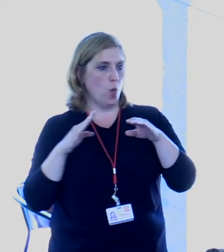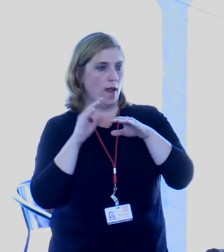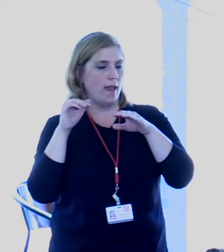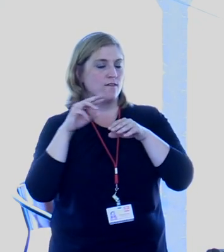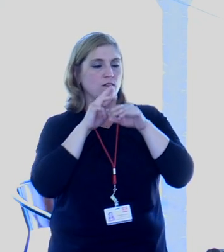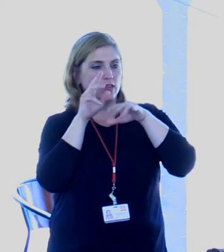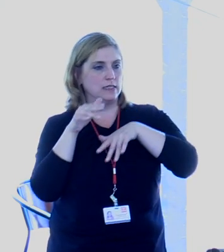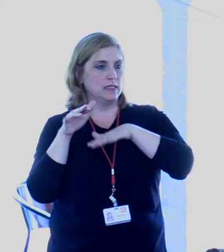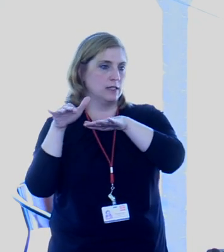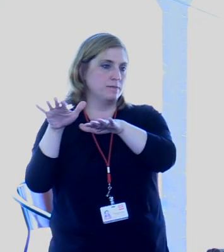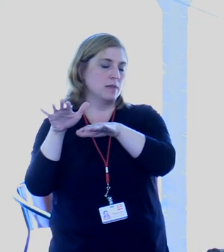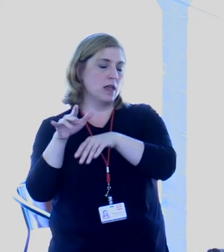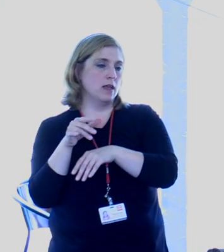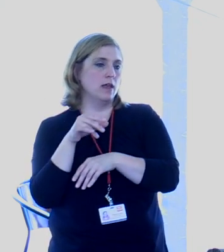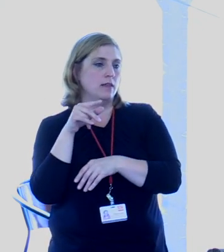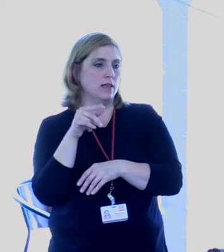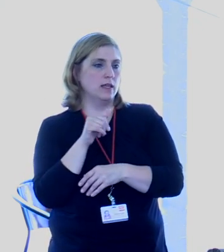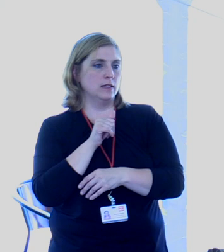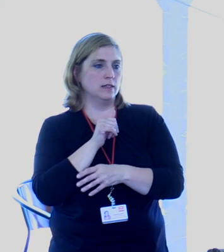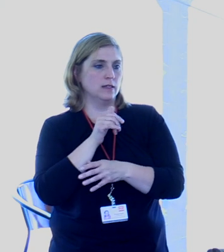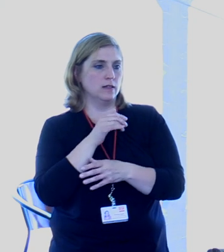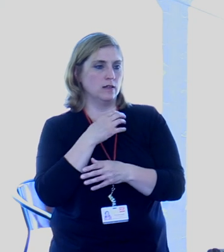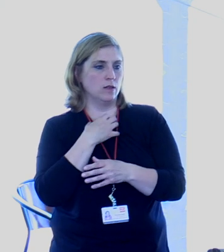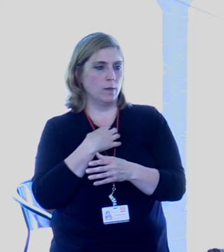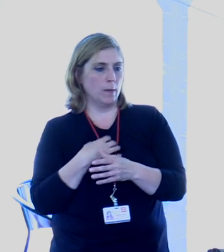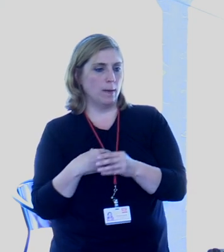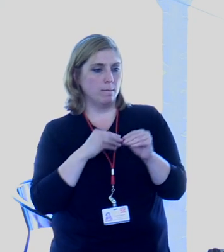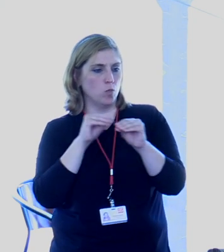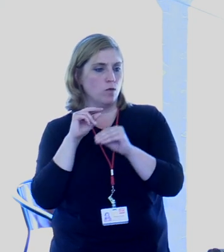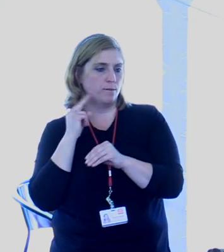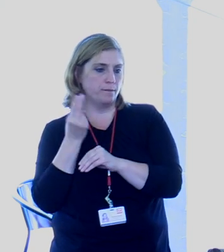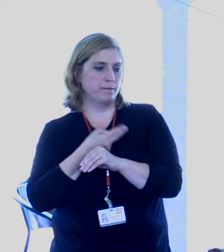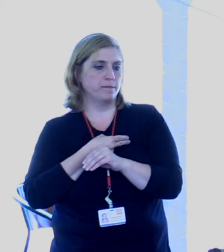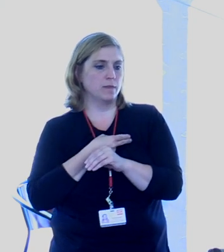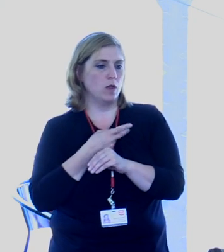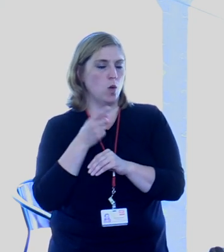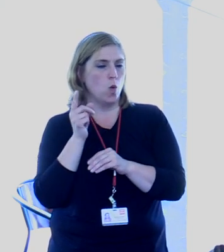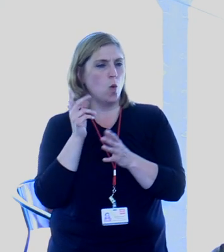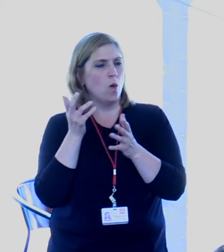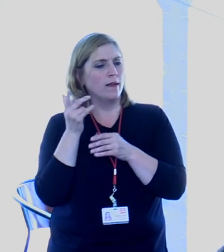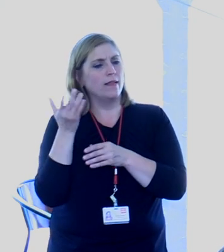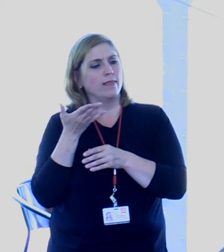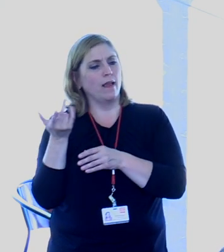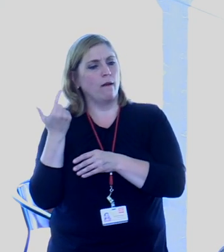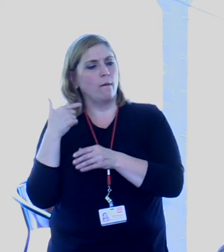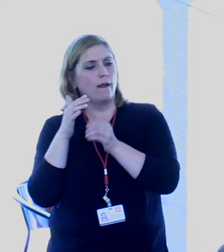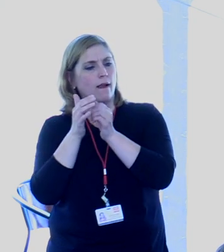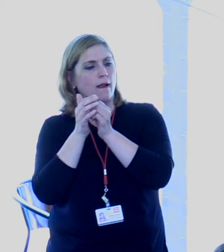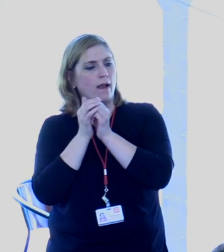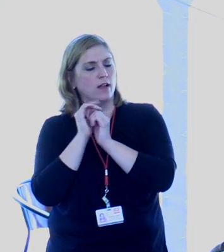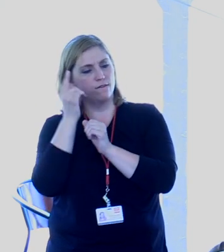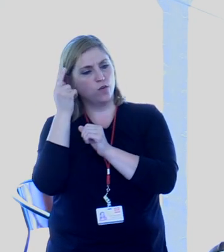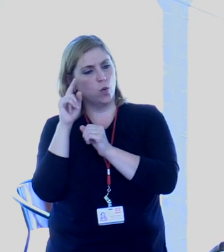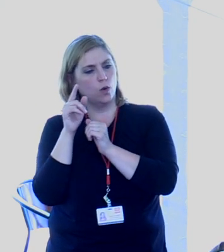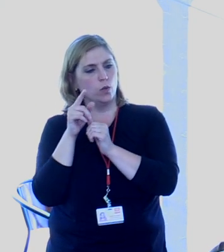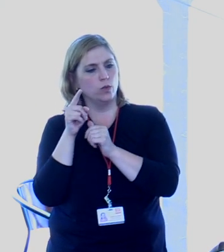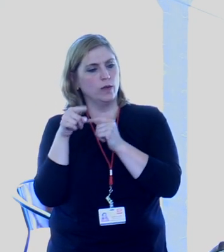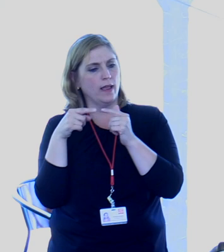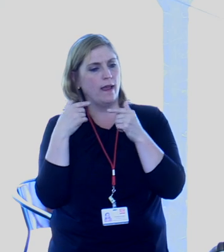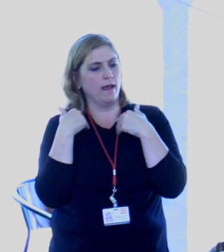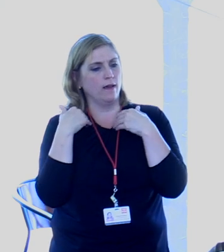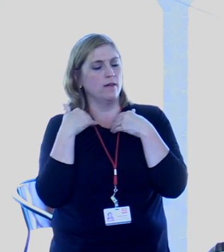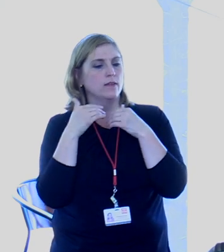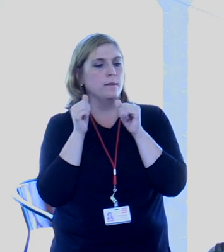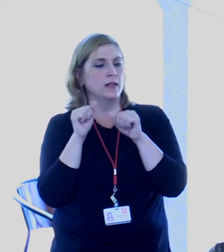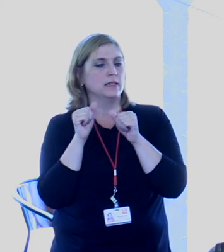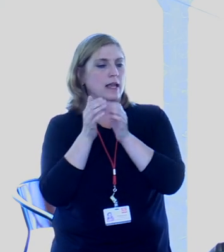explain this, that these are the passions that move us. What is the thing that we ask for when God gives us the ability to ask for anything